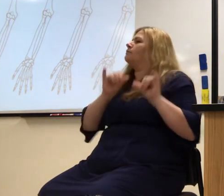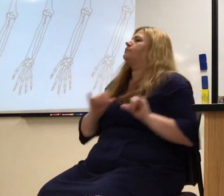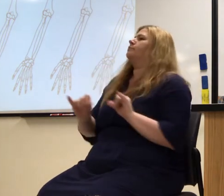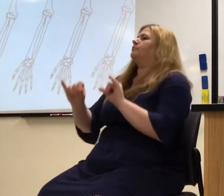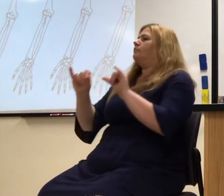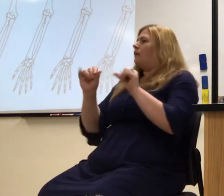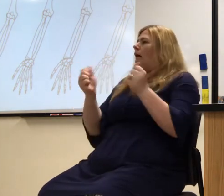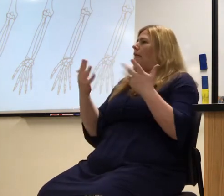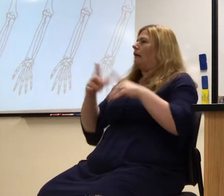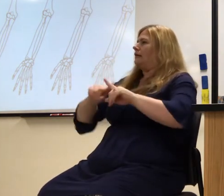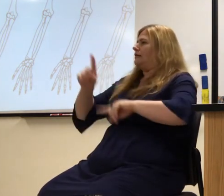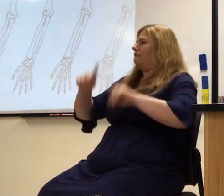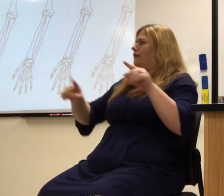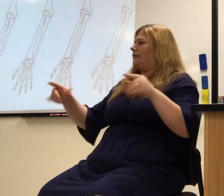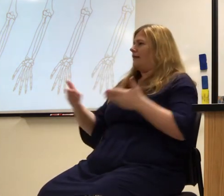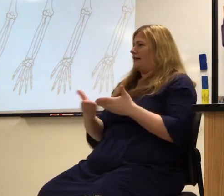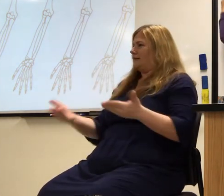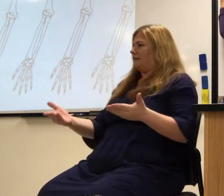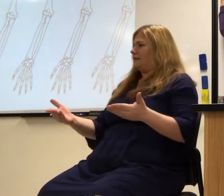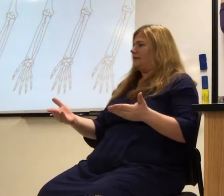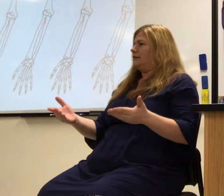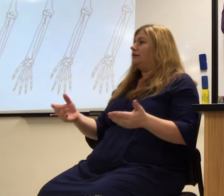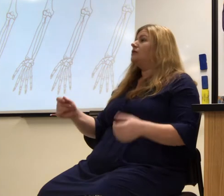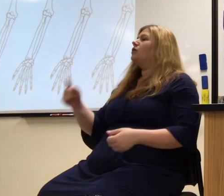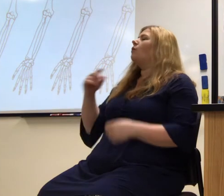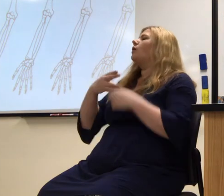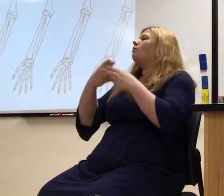to remember. So this is the anterior compartment.